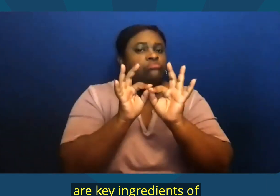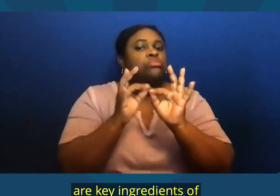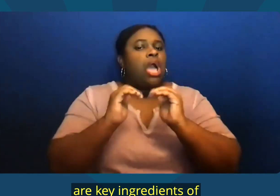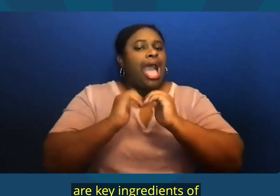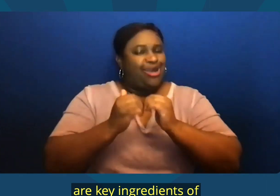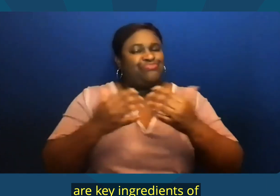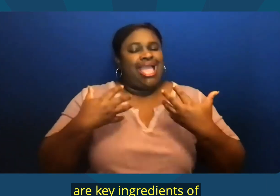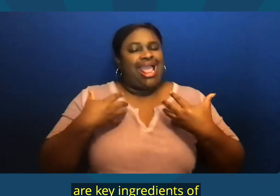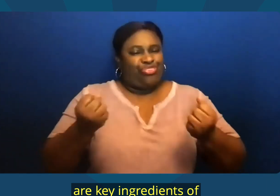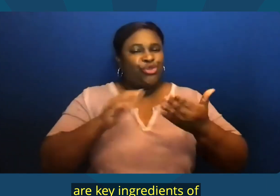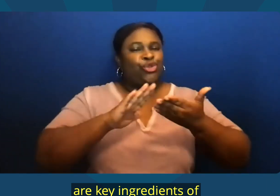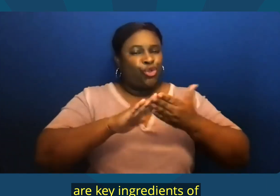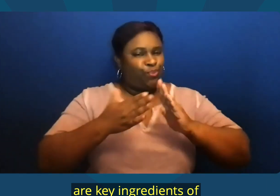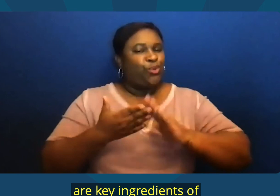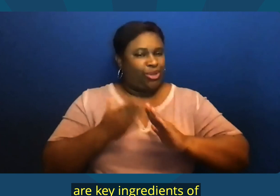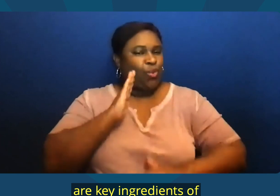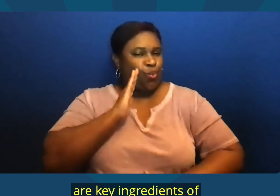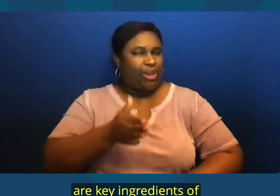of a healthy community.